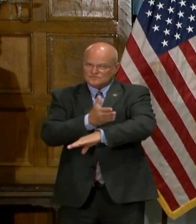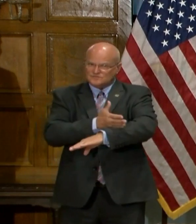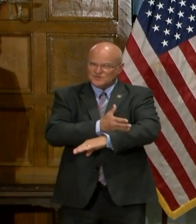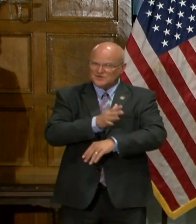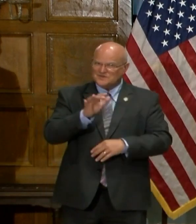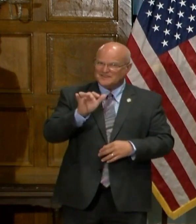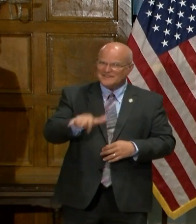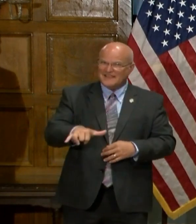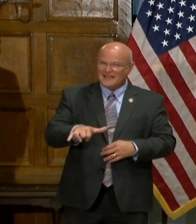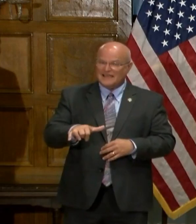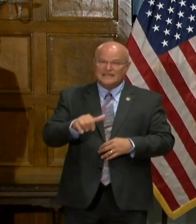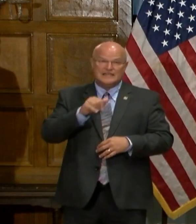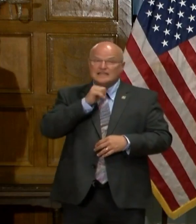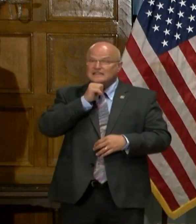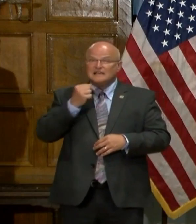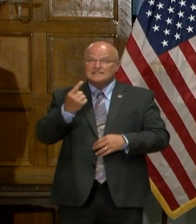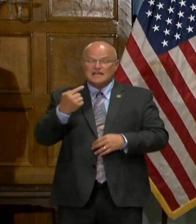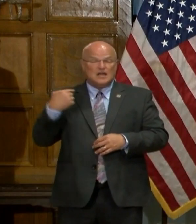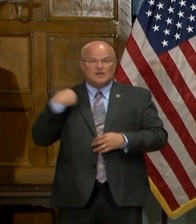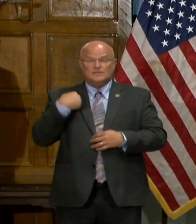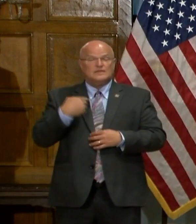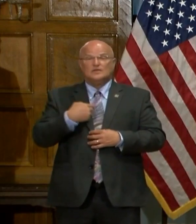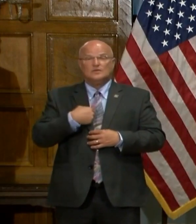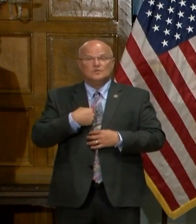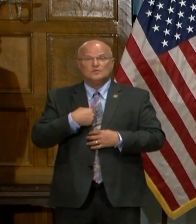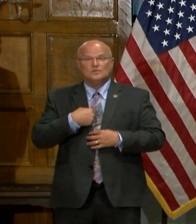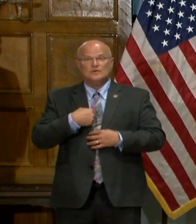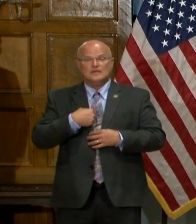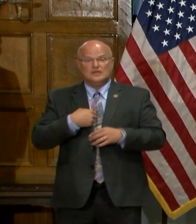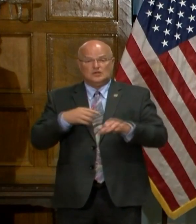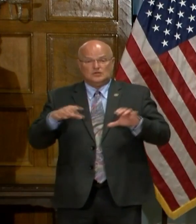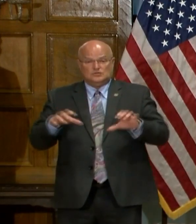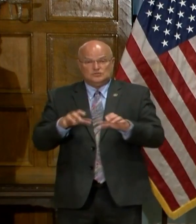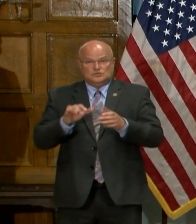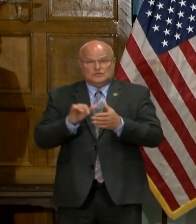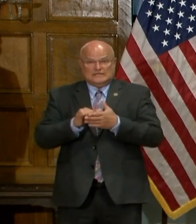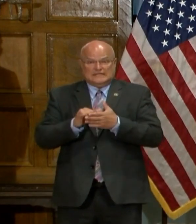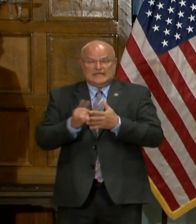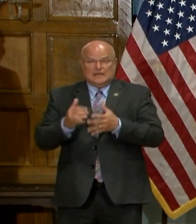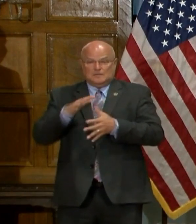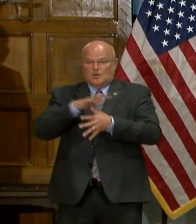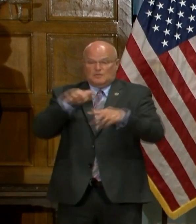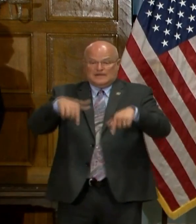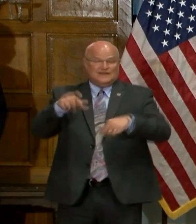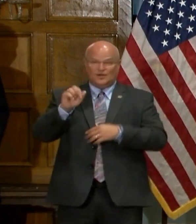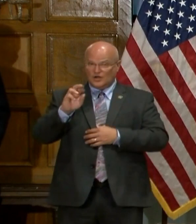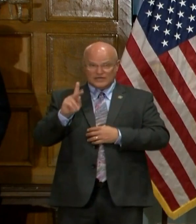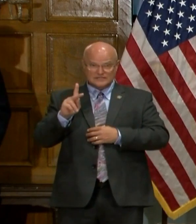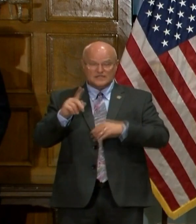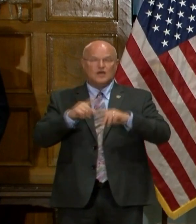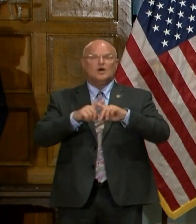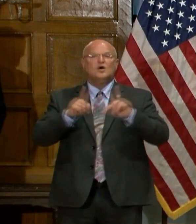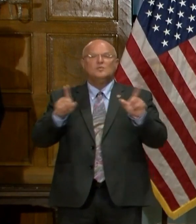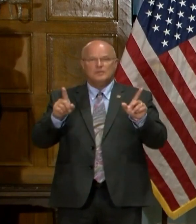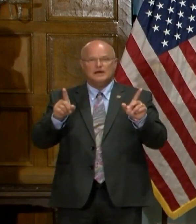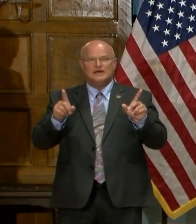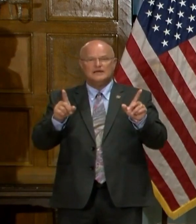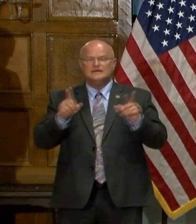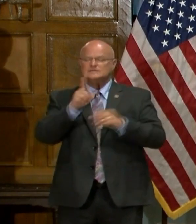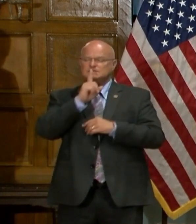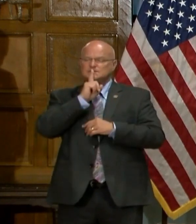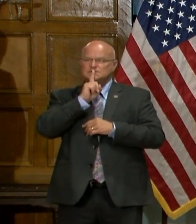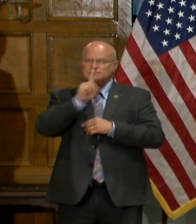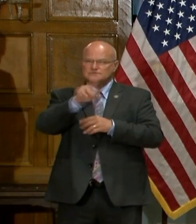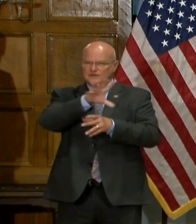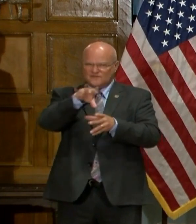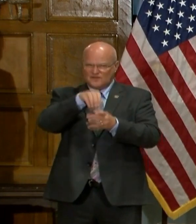there. That's not something that we are doing that primarily here in Arkansas, but we're definitely a